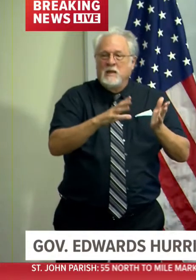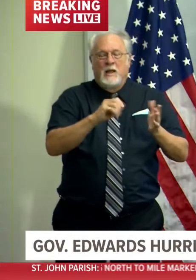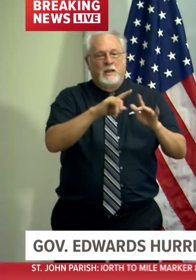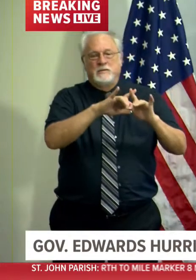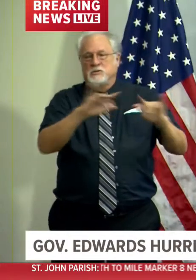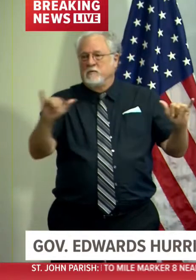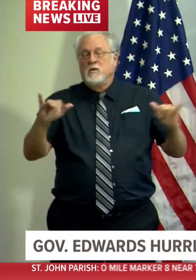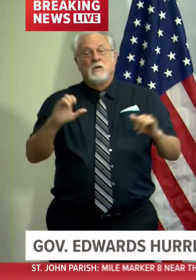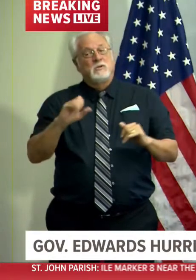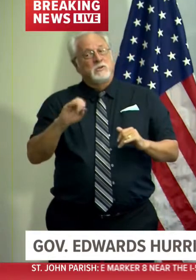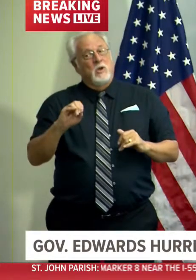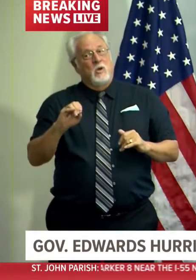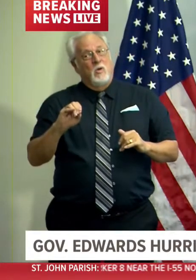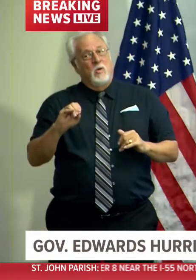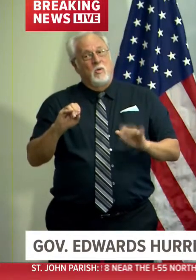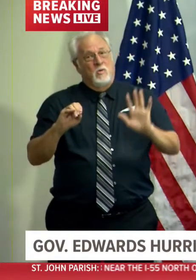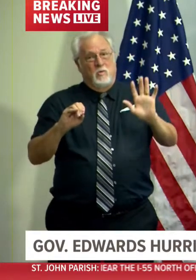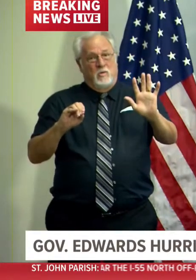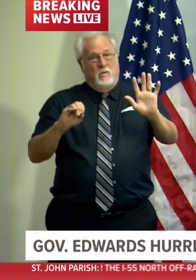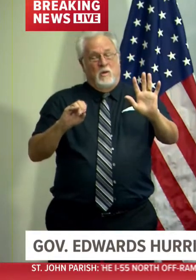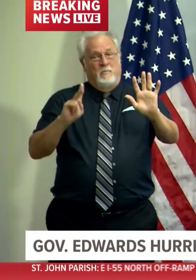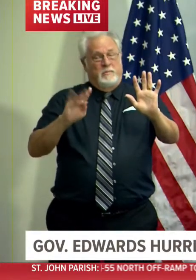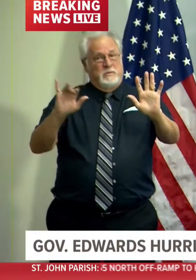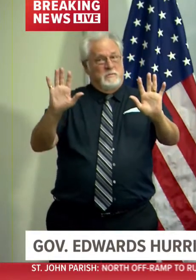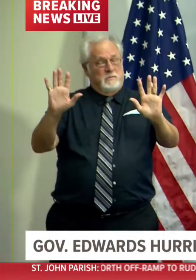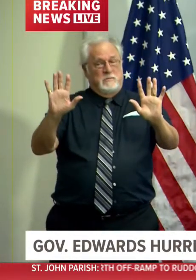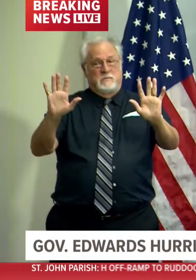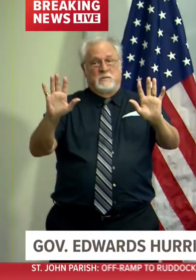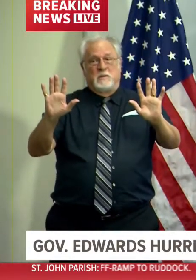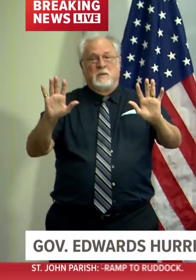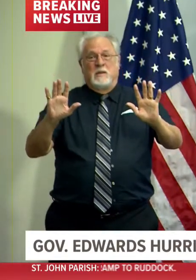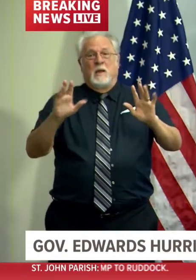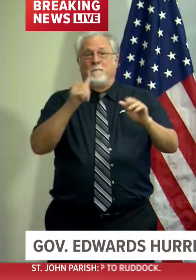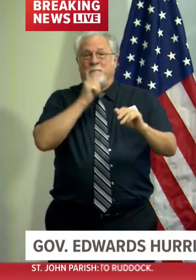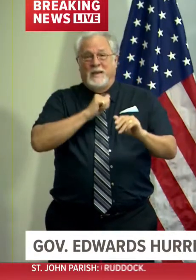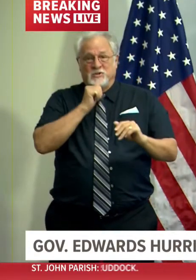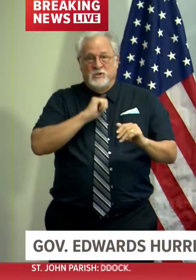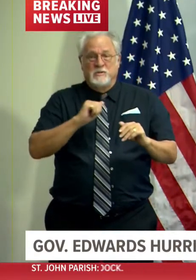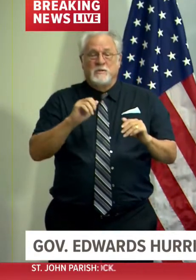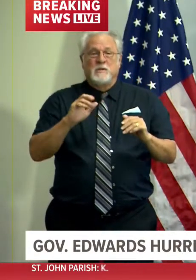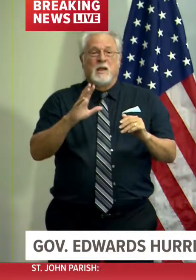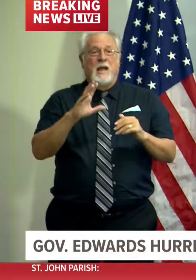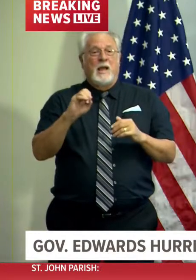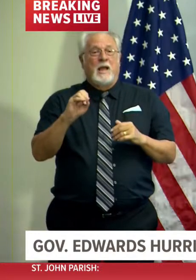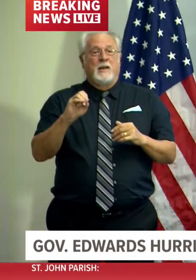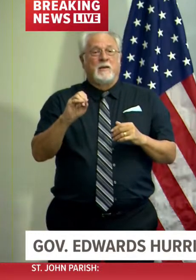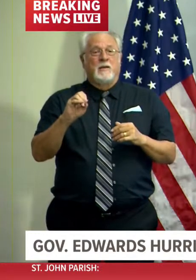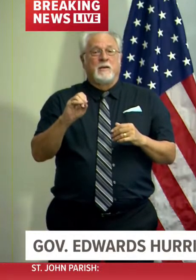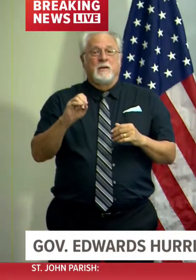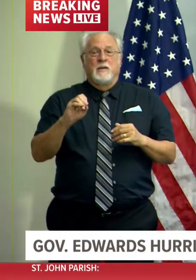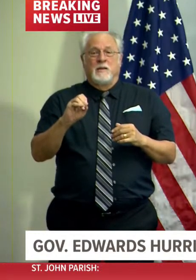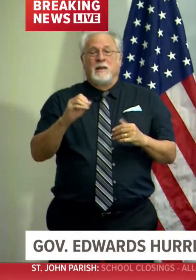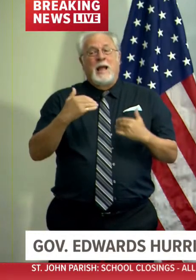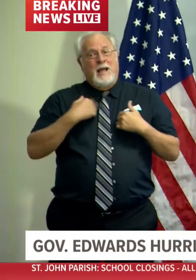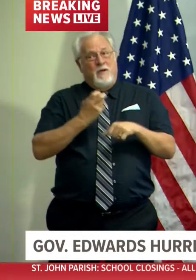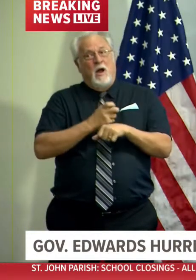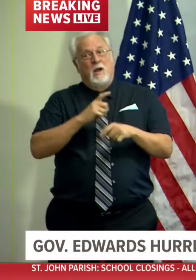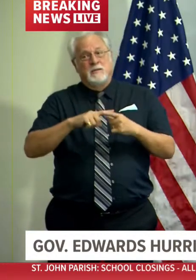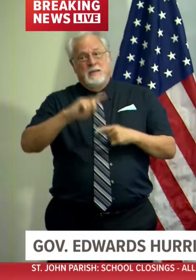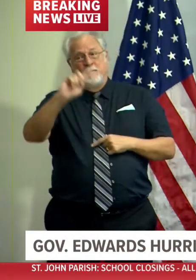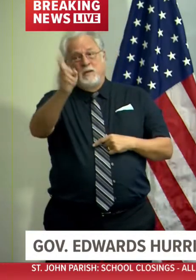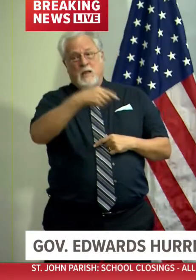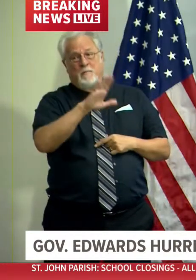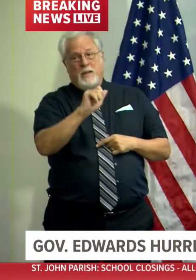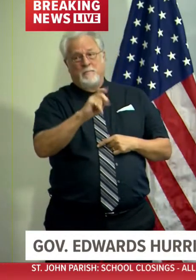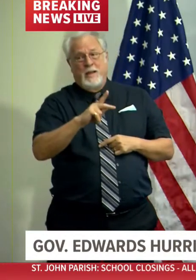so forth. And so we're going to ask people to be patient, and they're going to have a hard time getting back